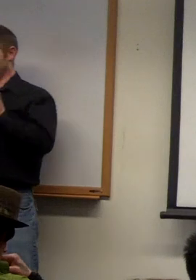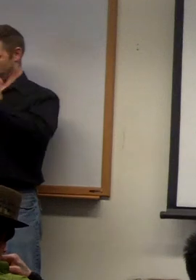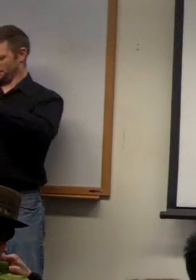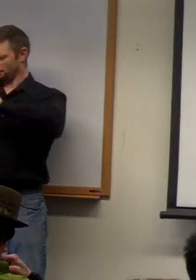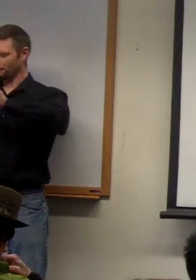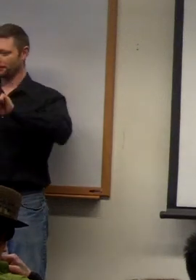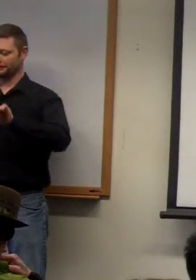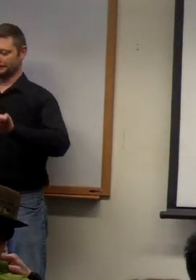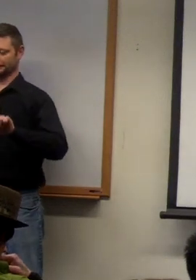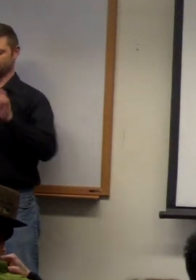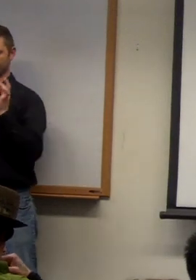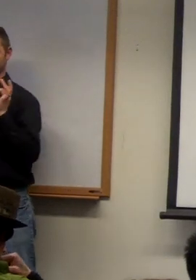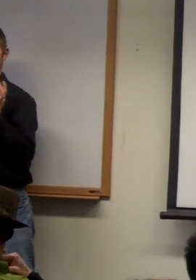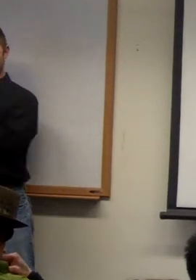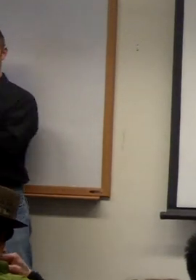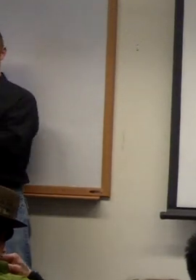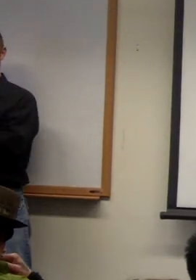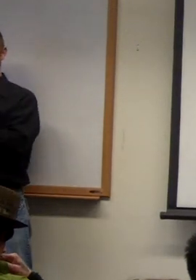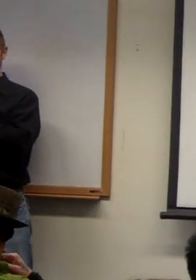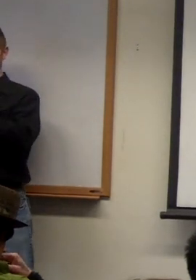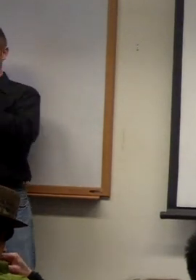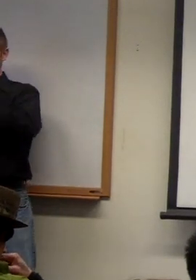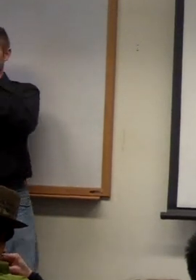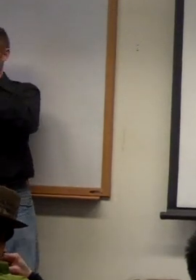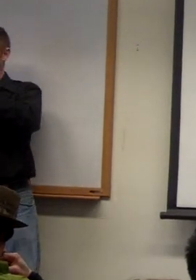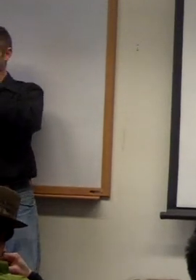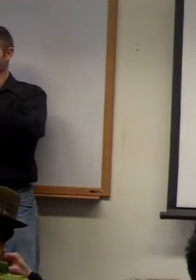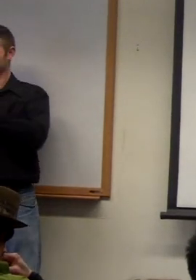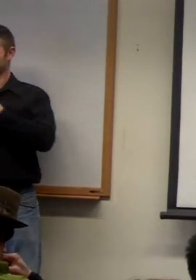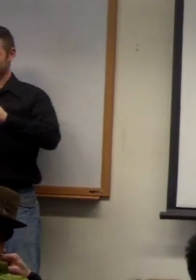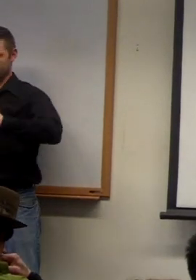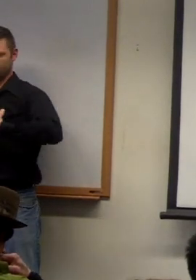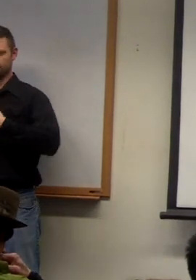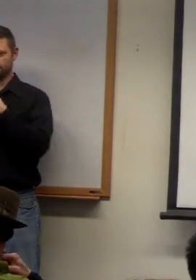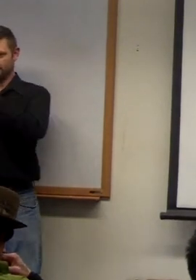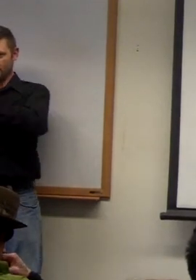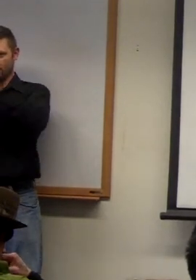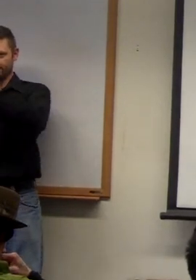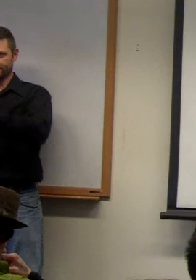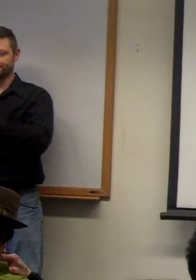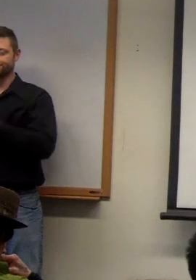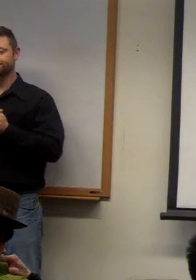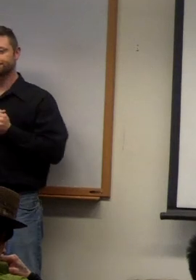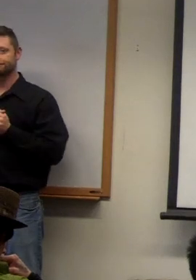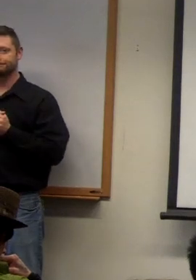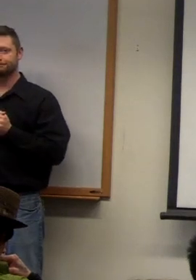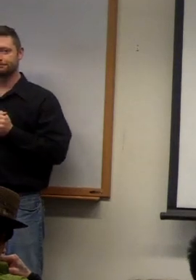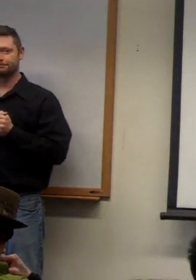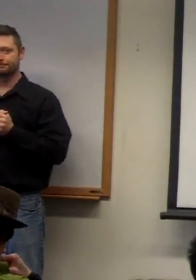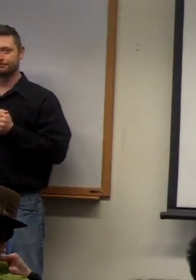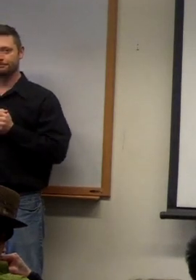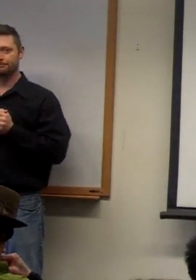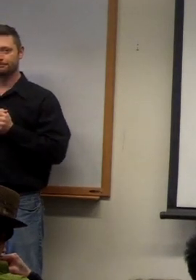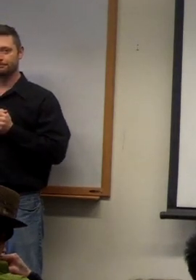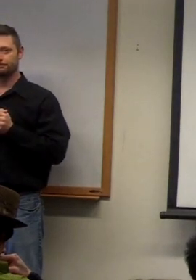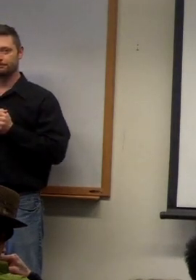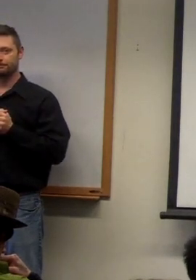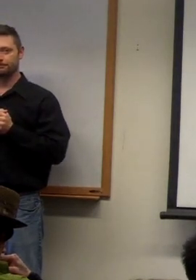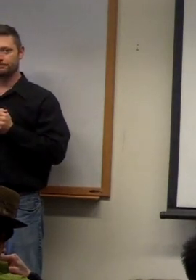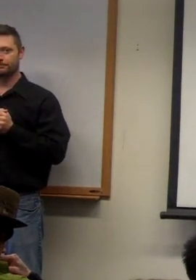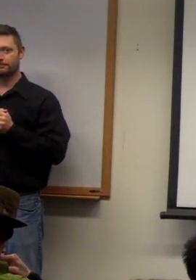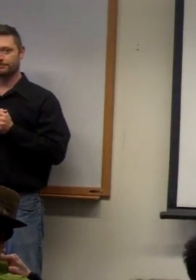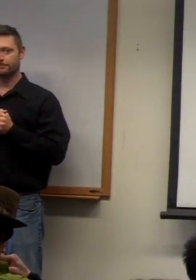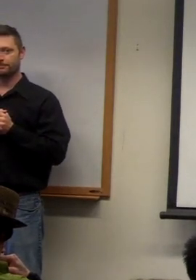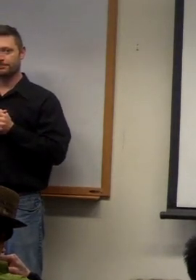has, we inherited. But self-hate leads to self-destruction. Sorry, I can't speak. And if